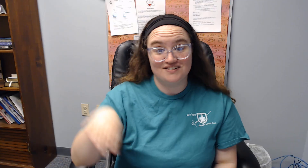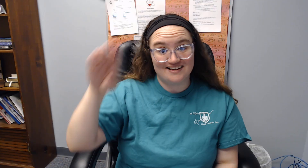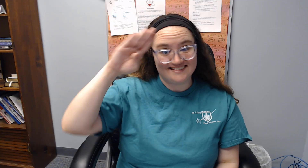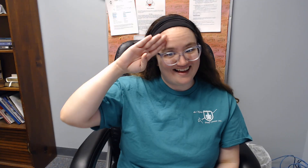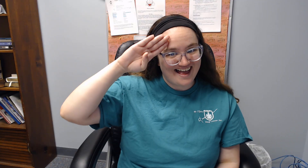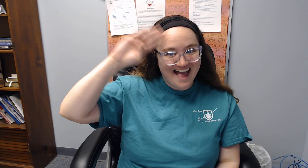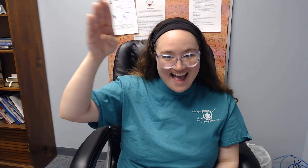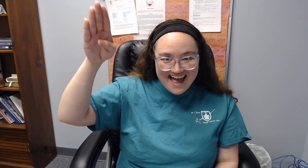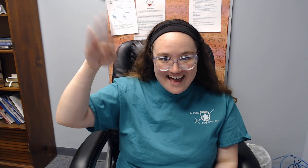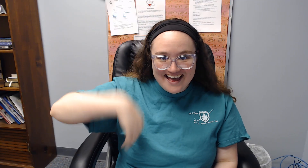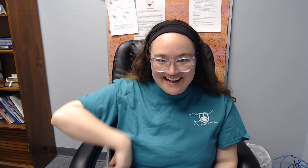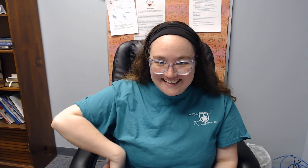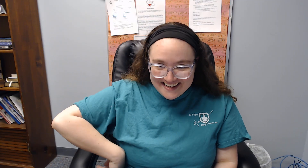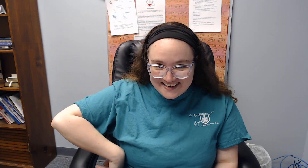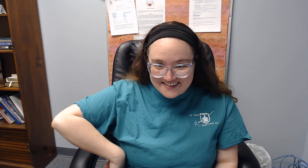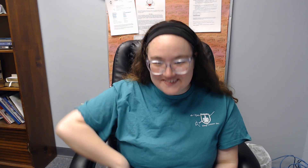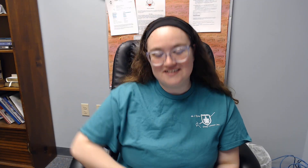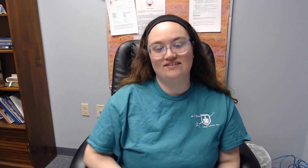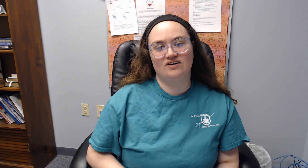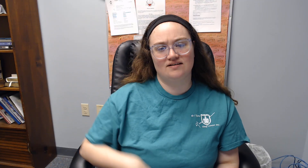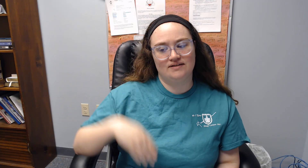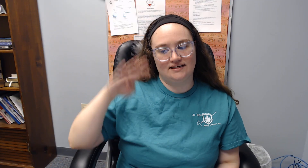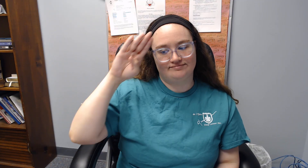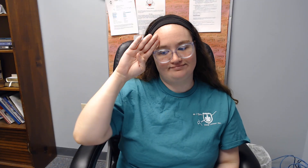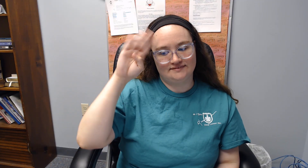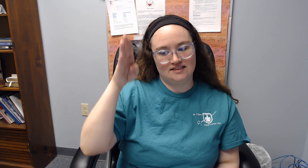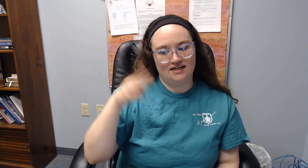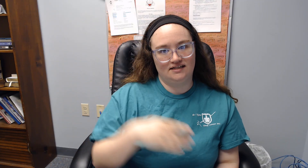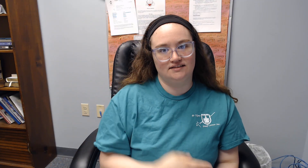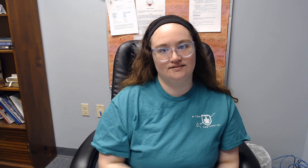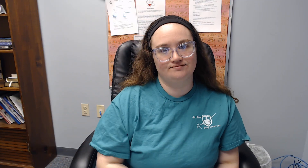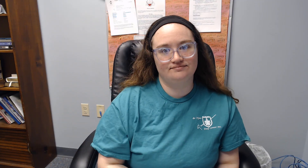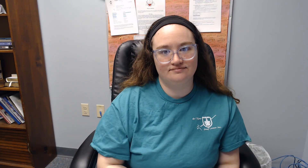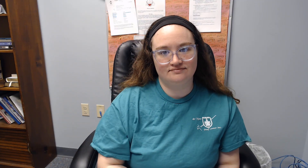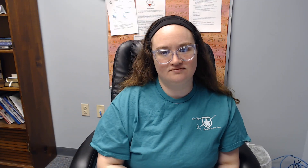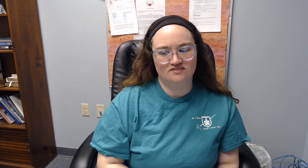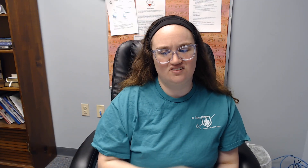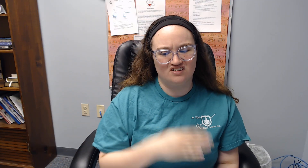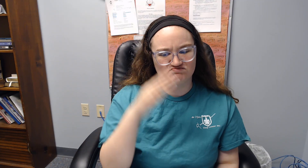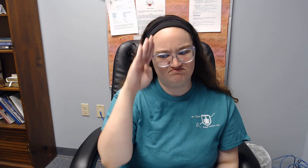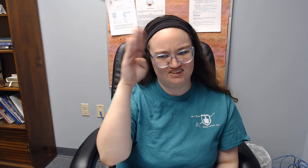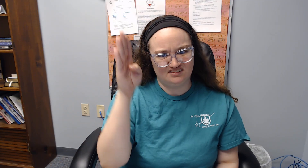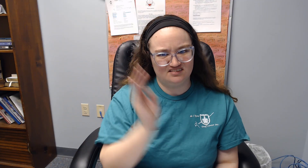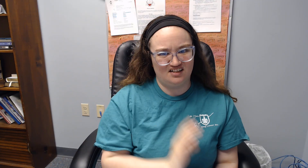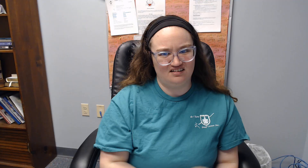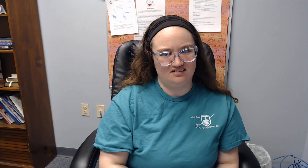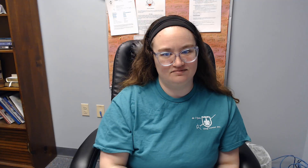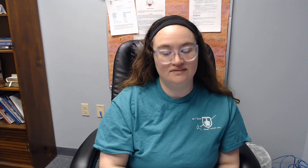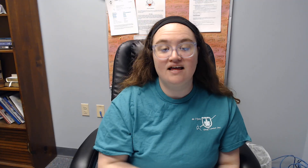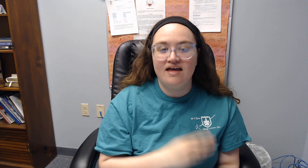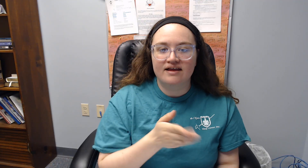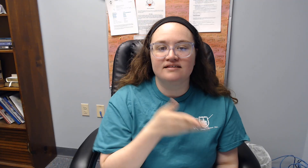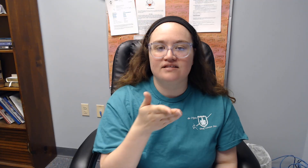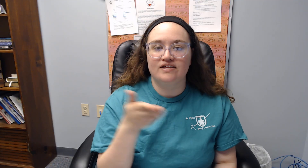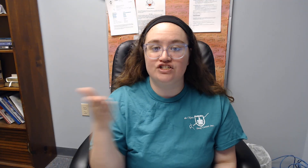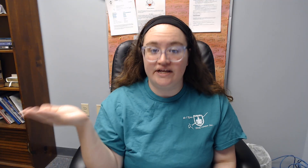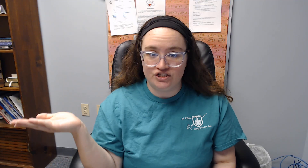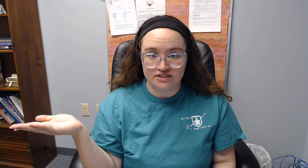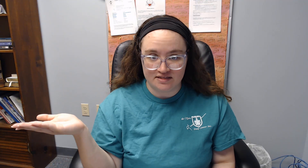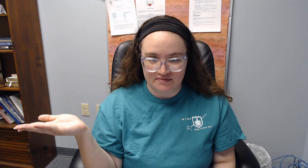can say, hello, or I can be like, hello, or hello. And so that changes the meaning